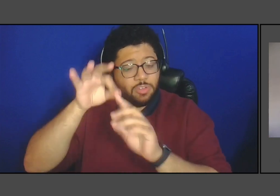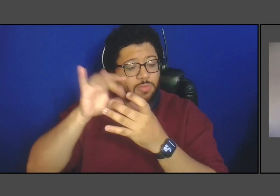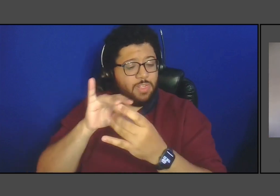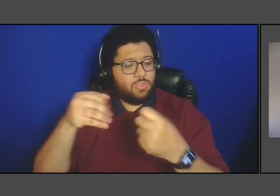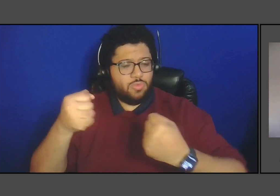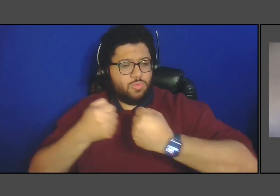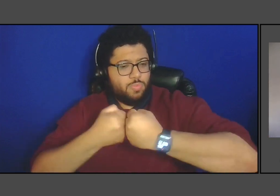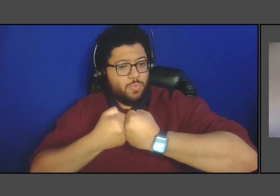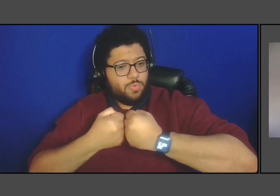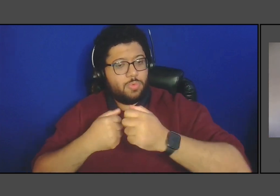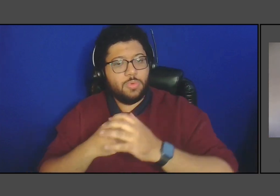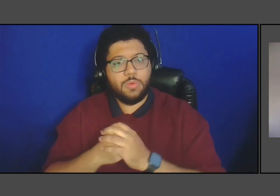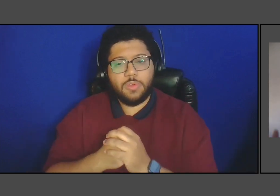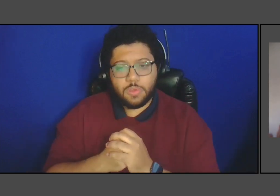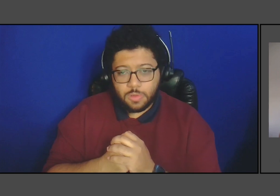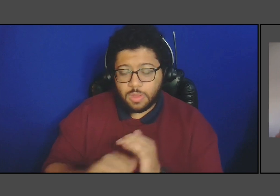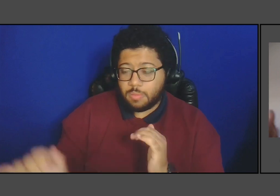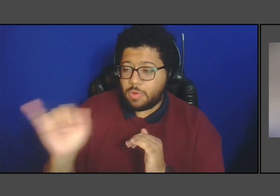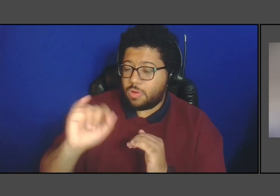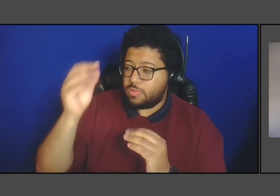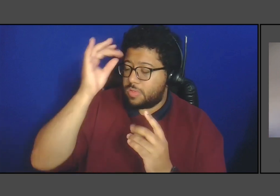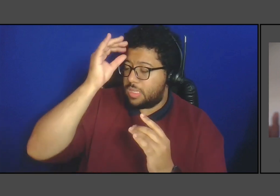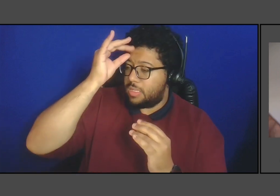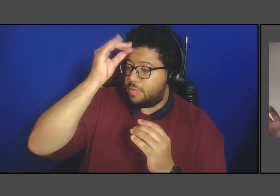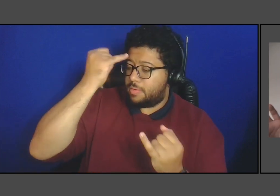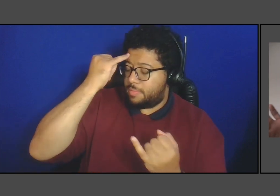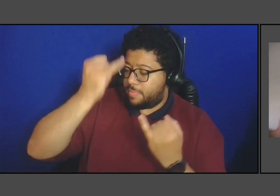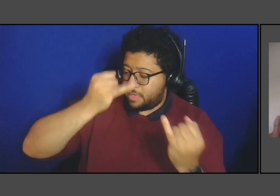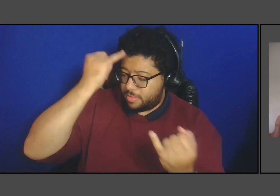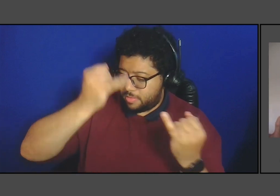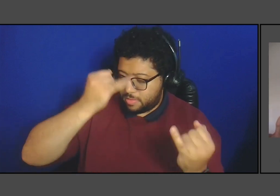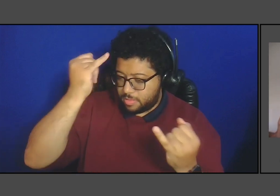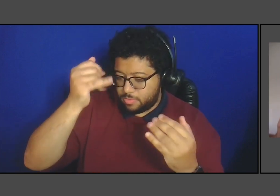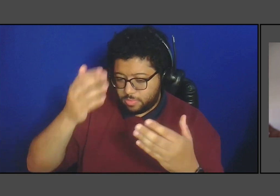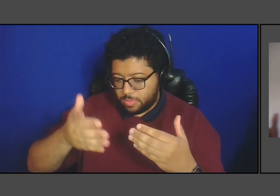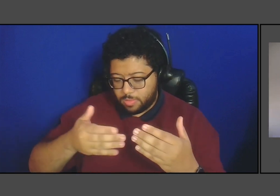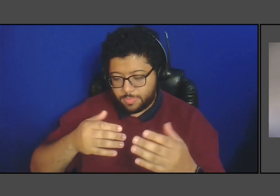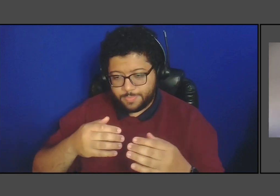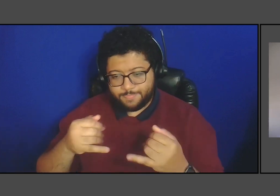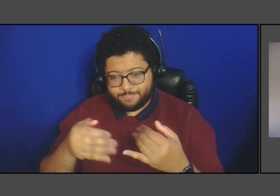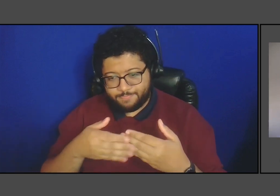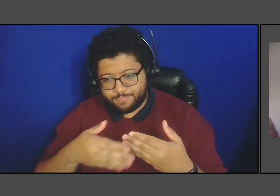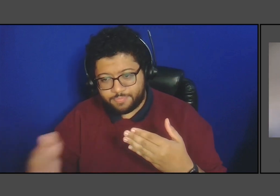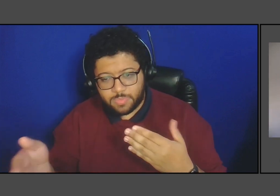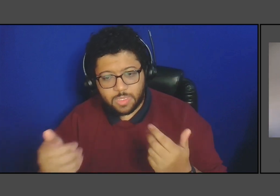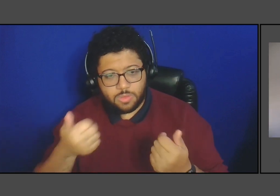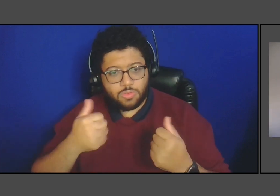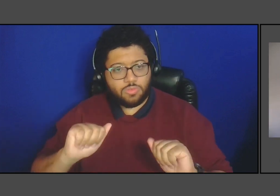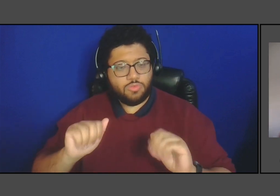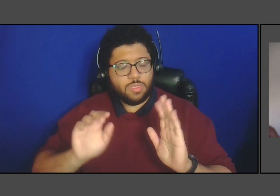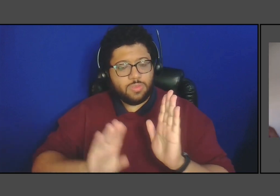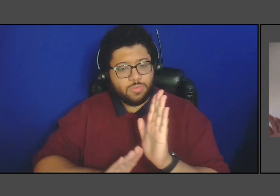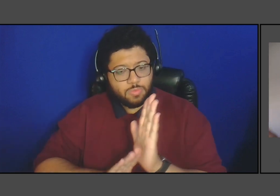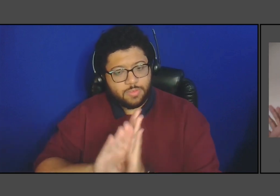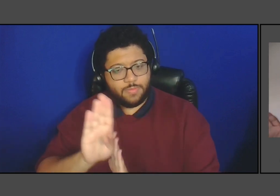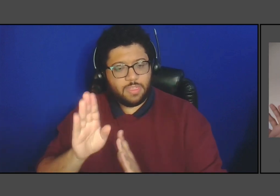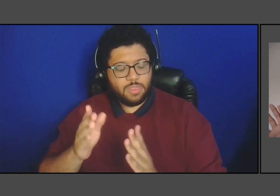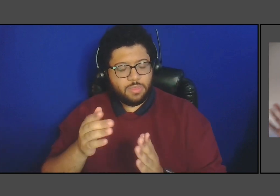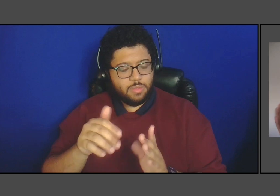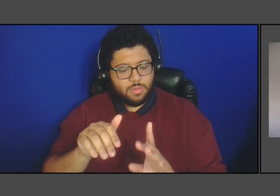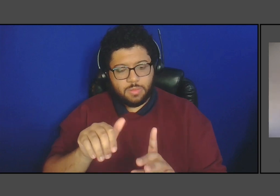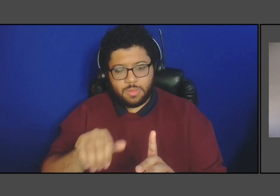also think about imagination when you move forward and try to build alternatives and pathways.